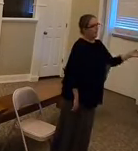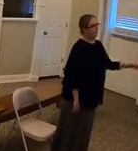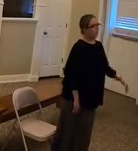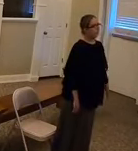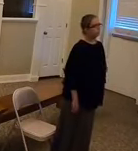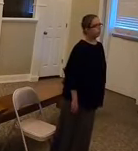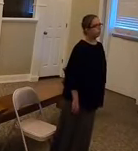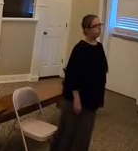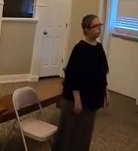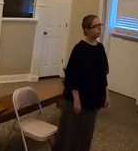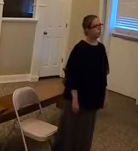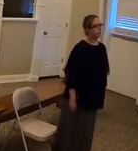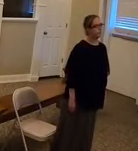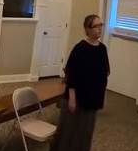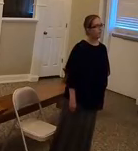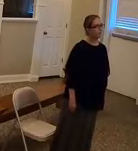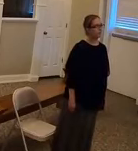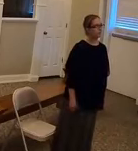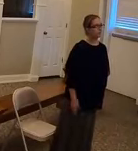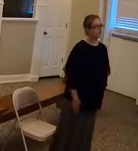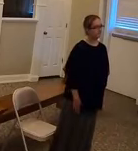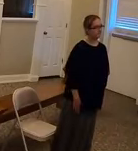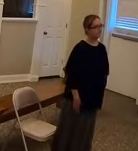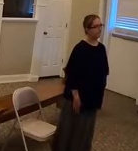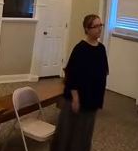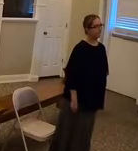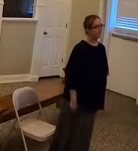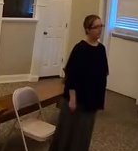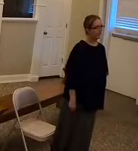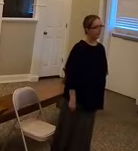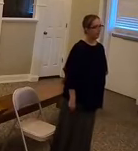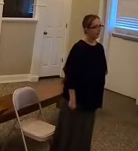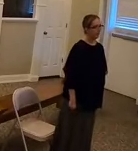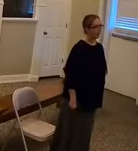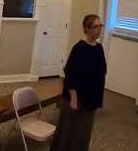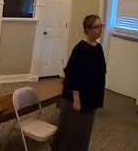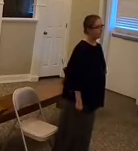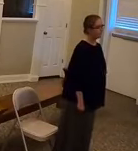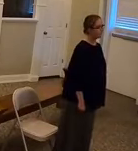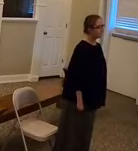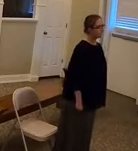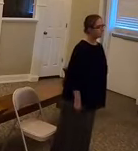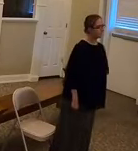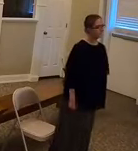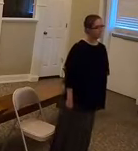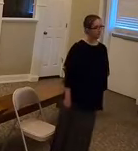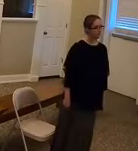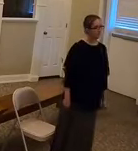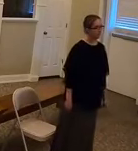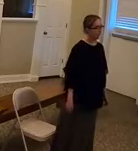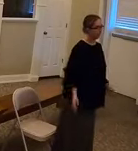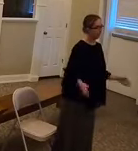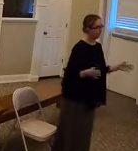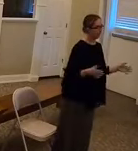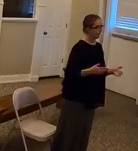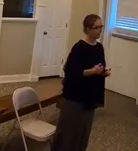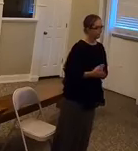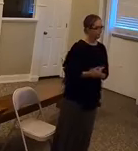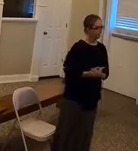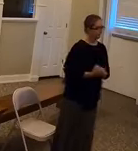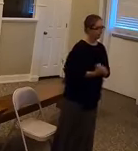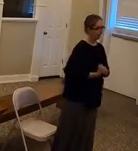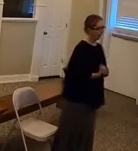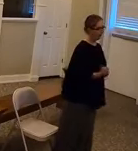you. Hallelujah, hallelujah, hallelujah, Jesus. In Jesus' name,